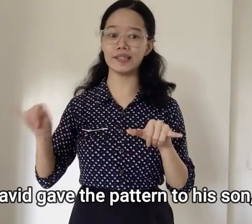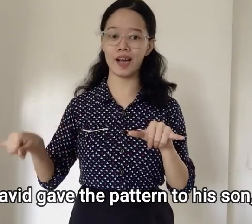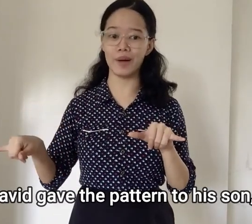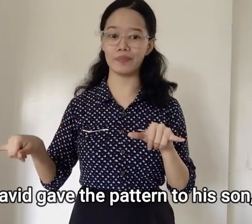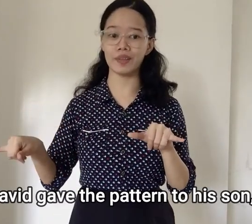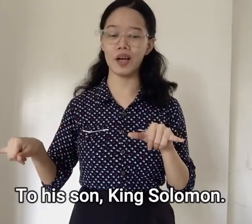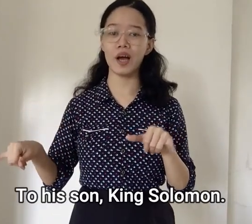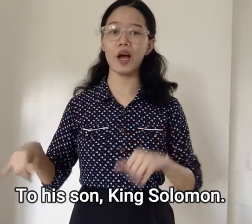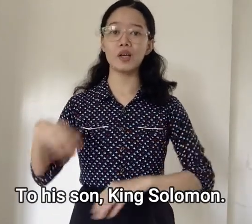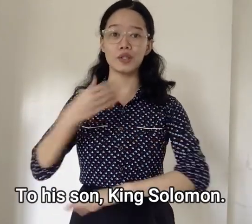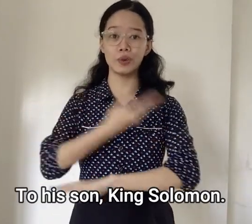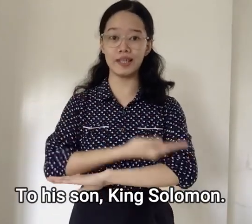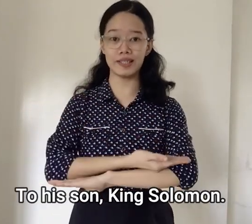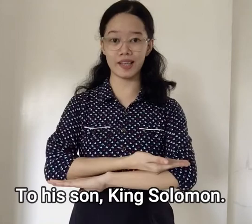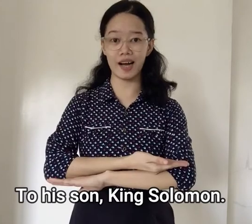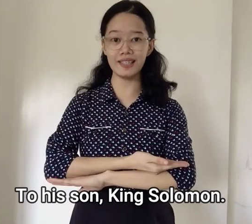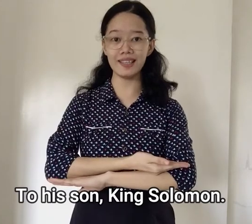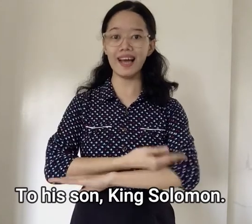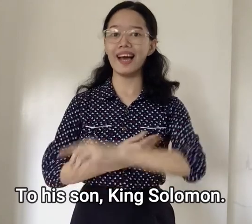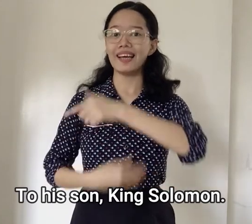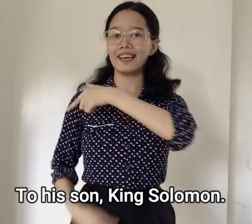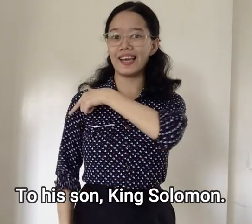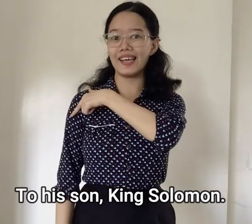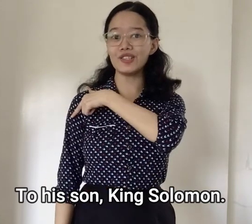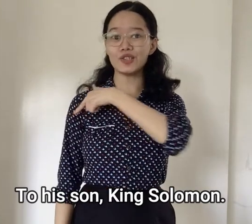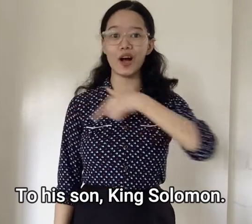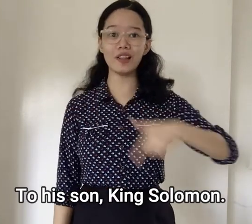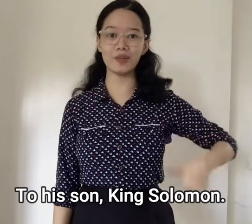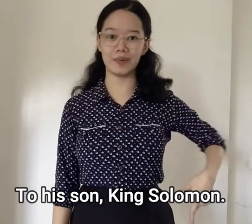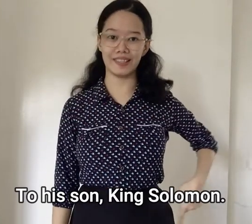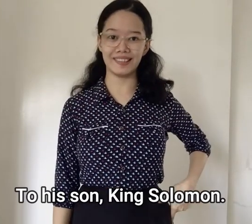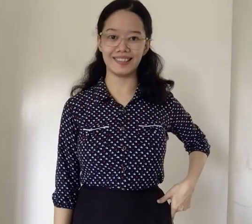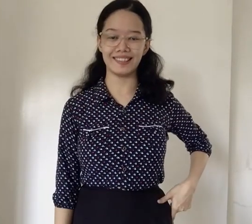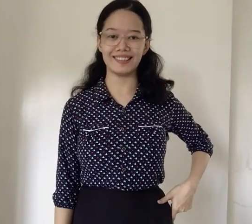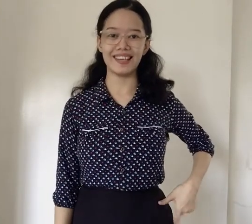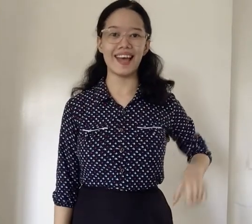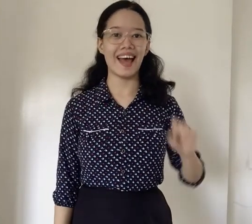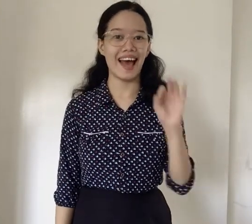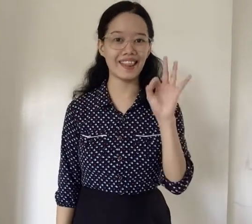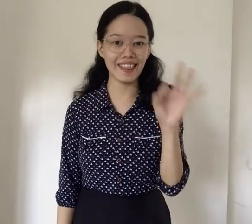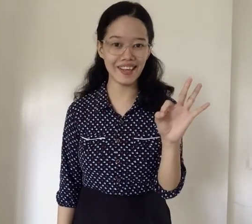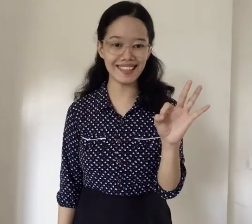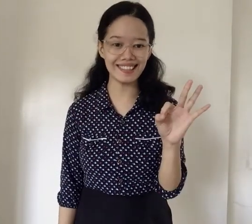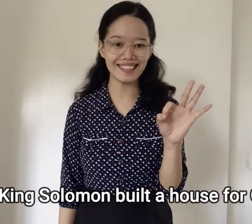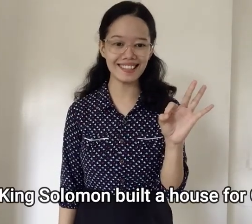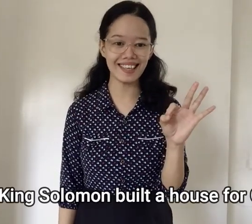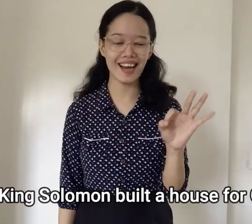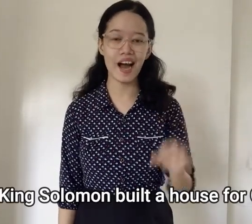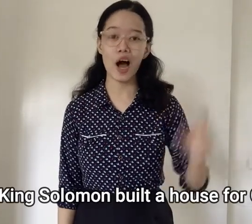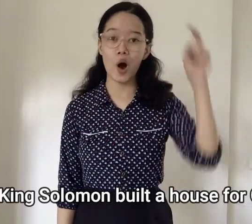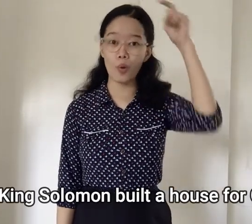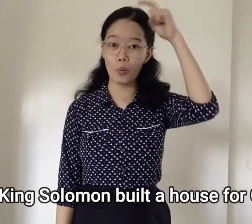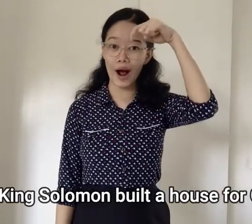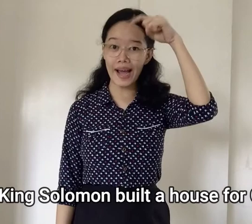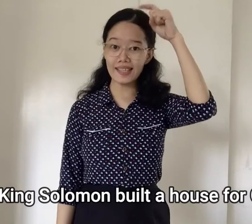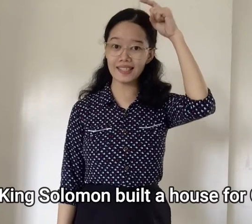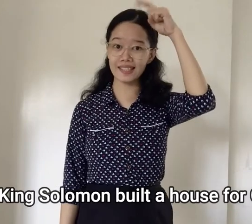son. To his son, King Solomon. And third, wise